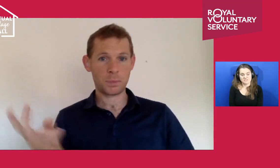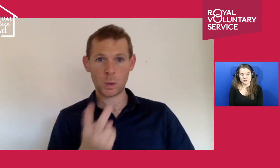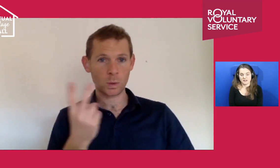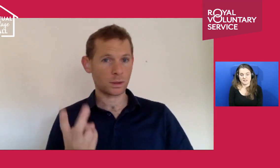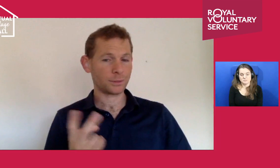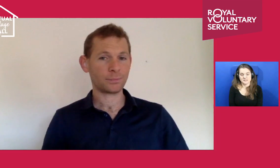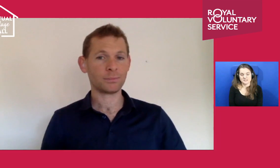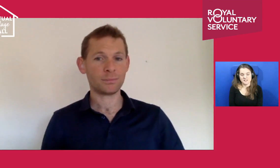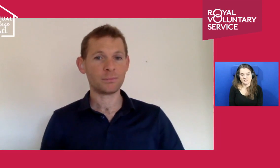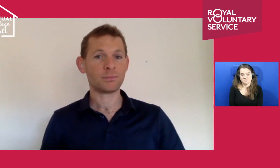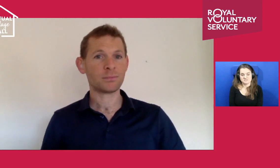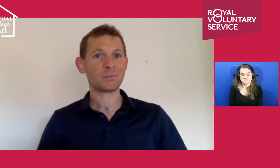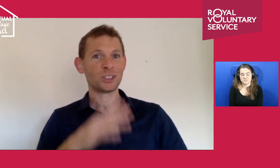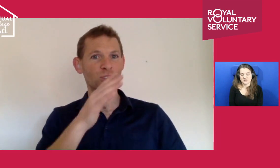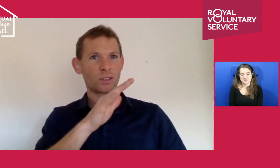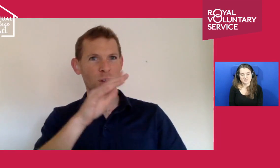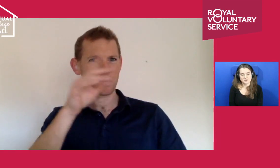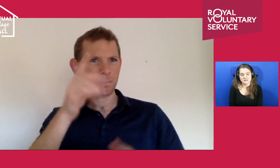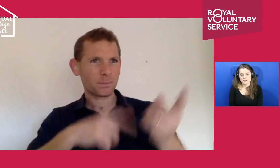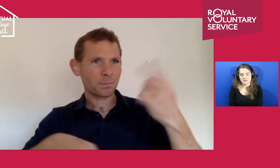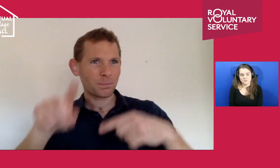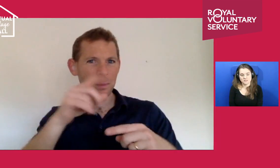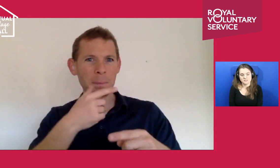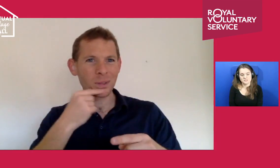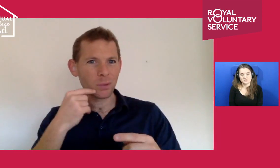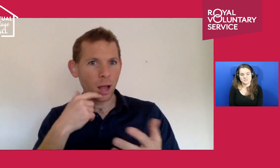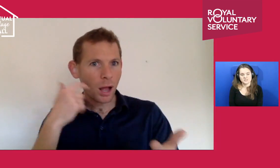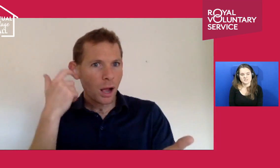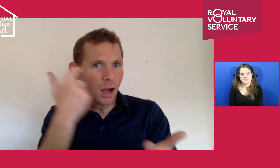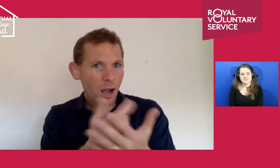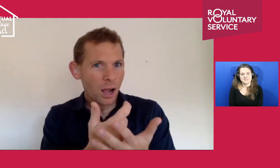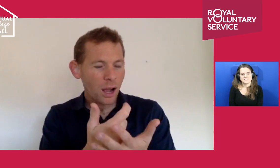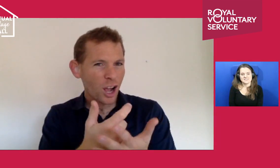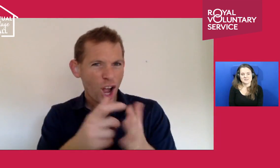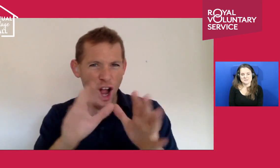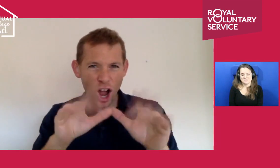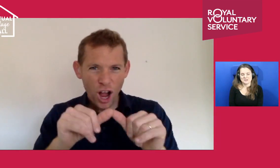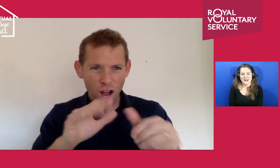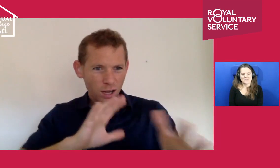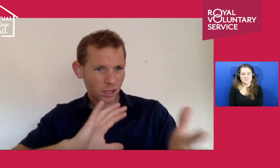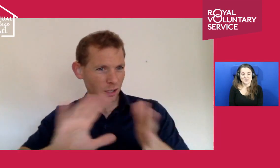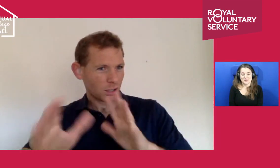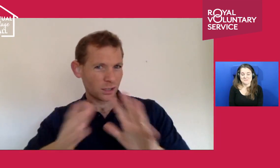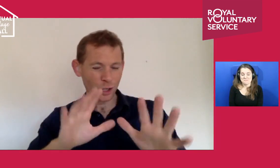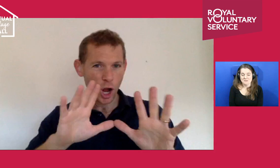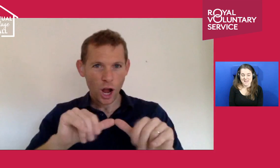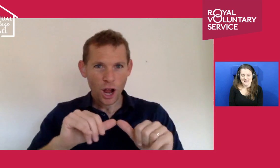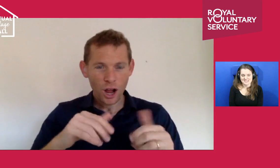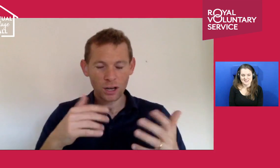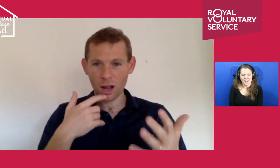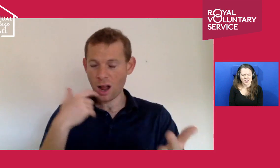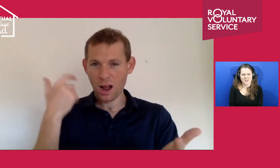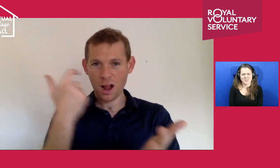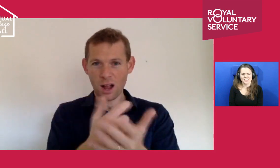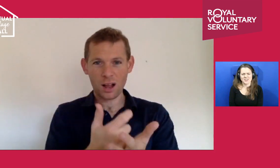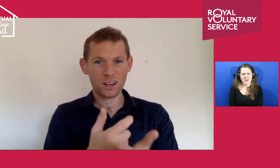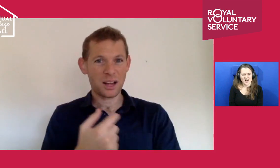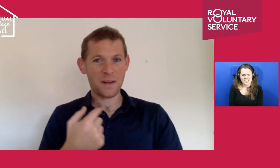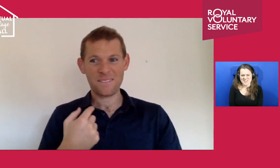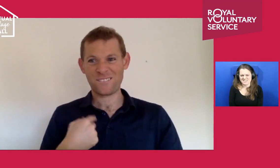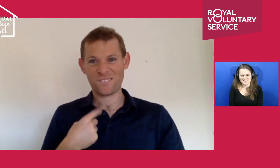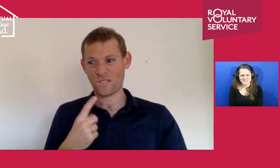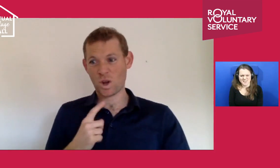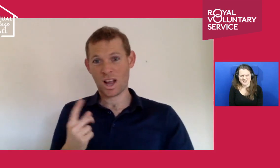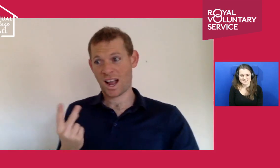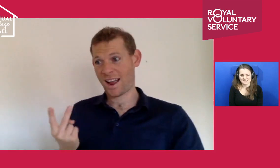sign fluently in BSL. So they are completely bilingual. Some people are absolutely amazed at how